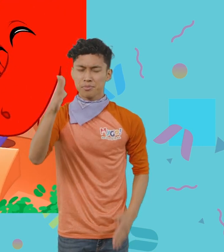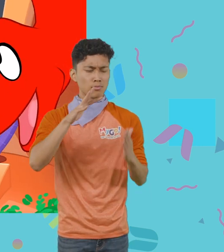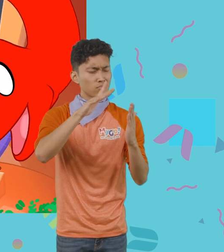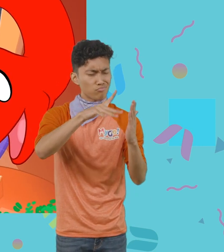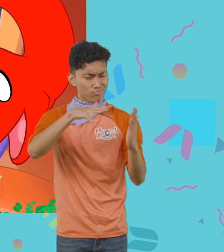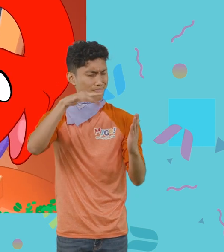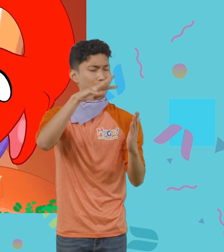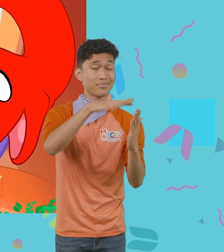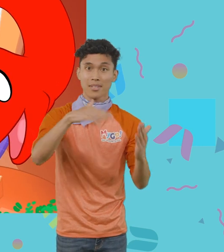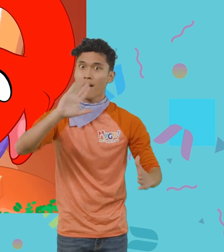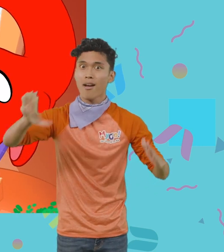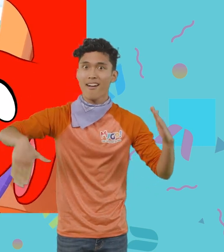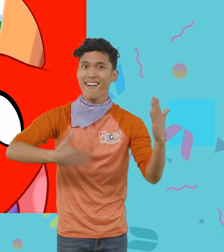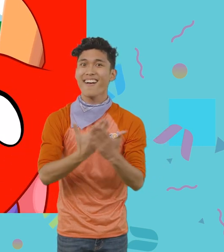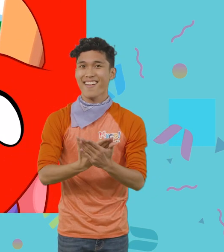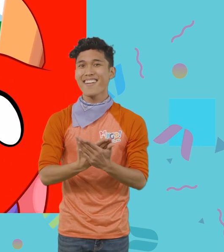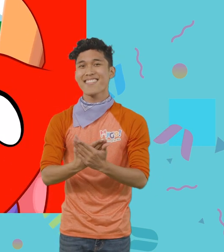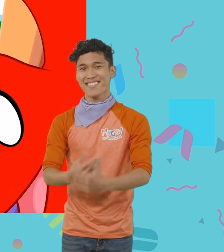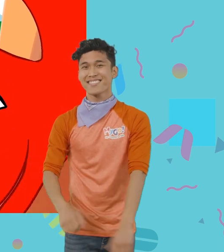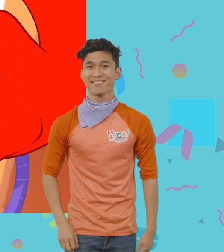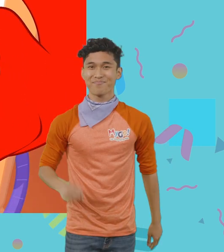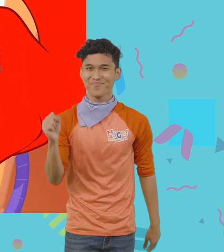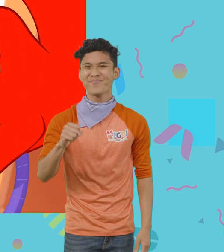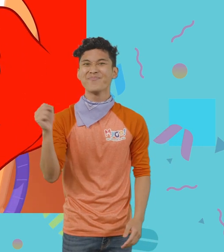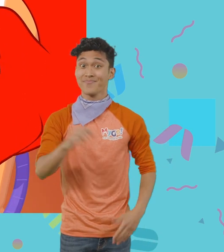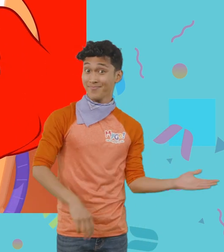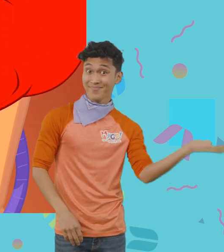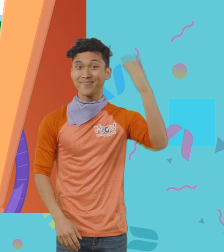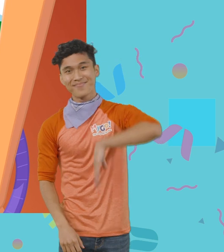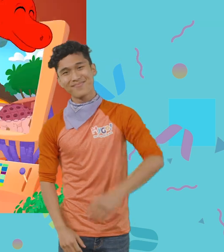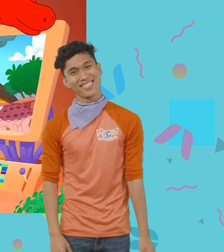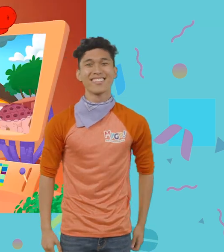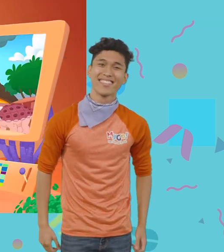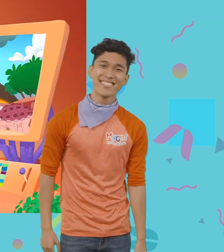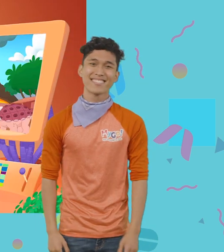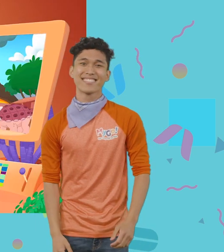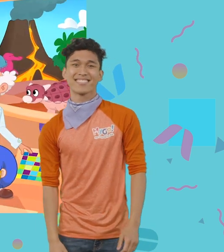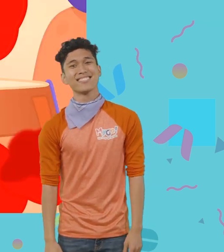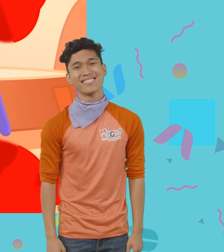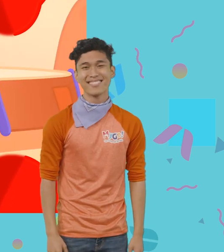and we are going to study them all. Let's go.